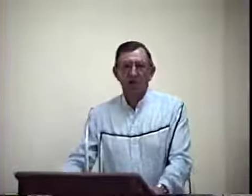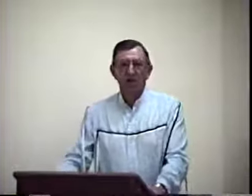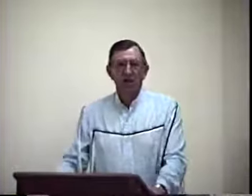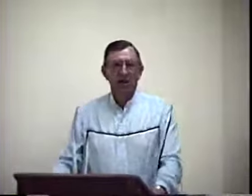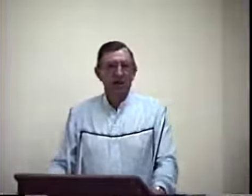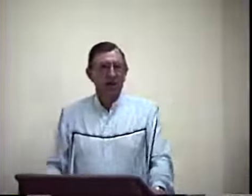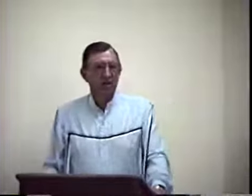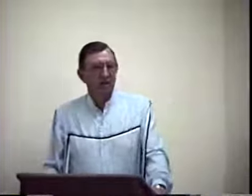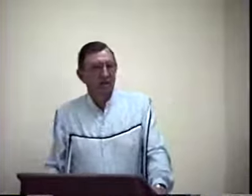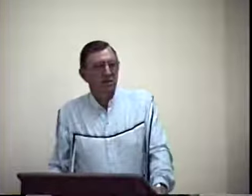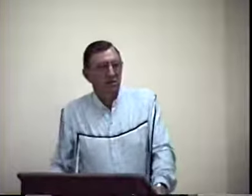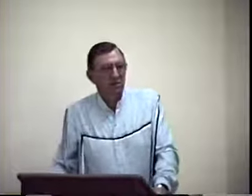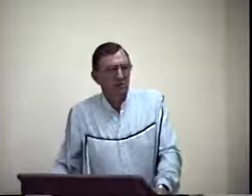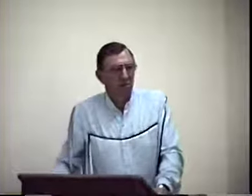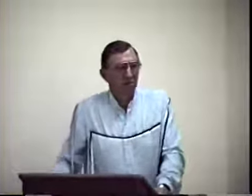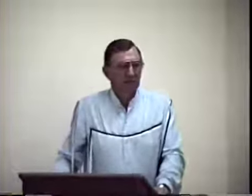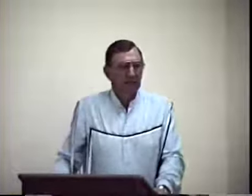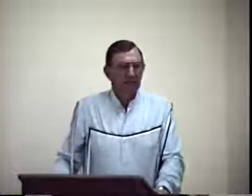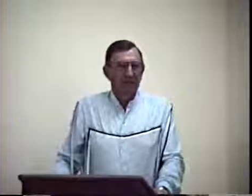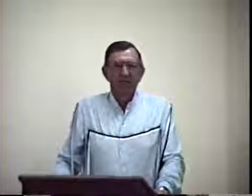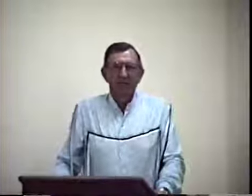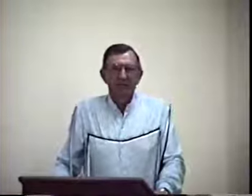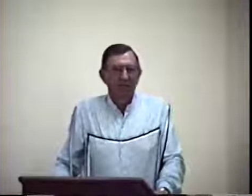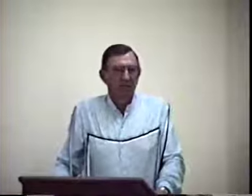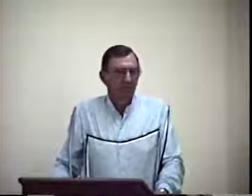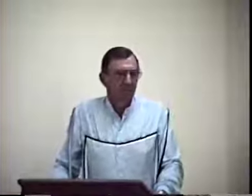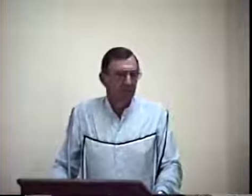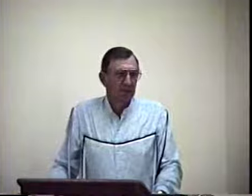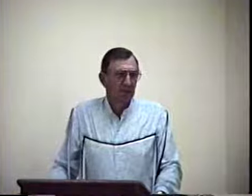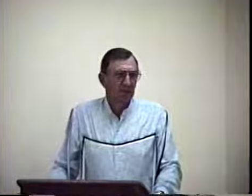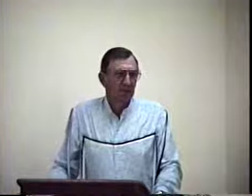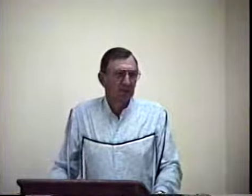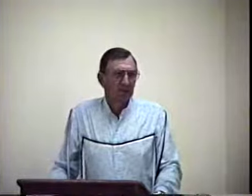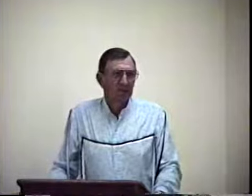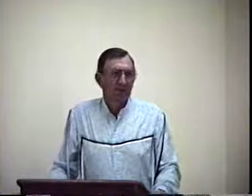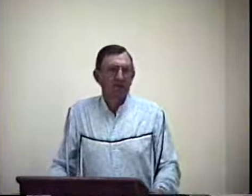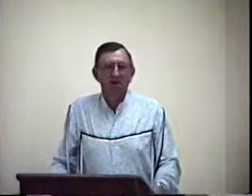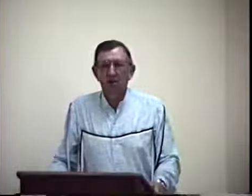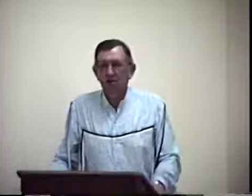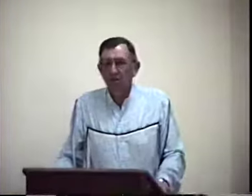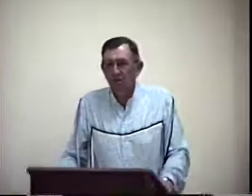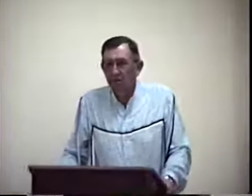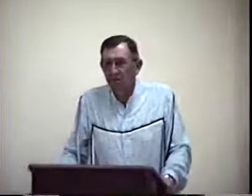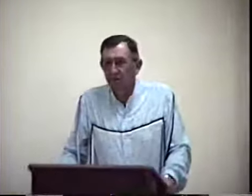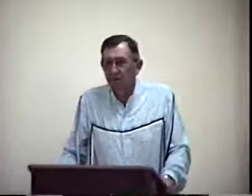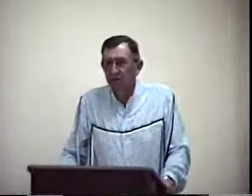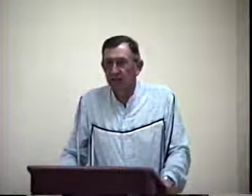background, and it's also a teaching to myself, because I continue to look for the